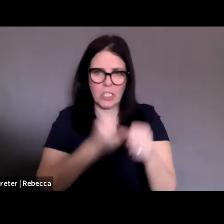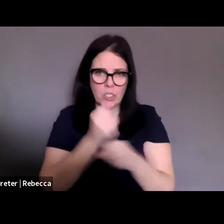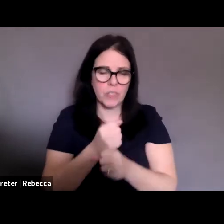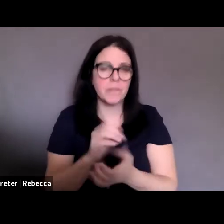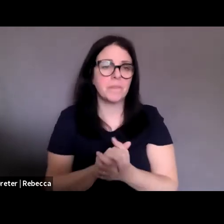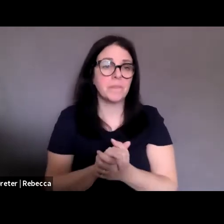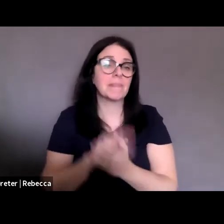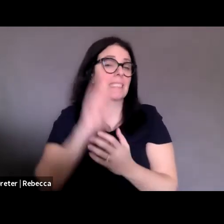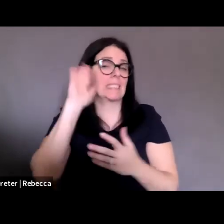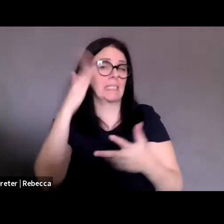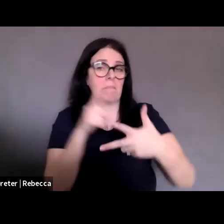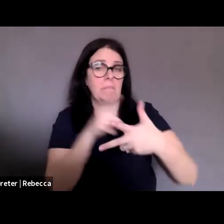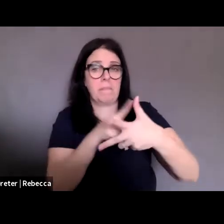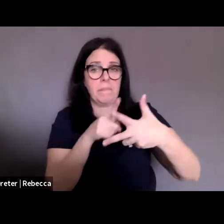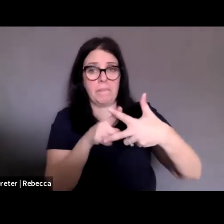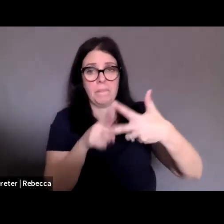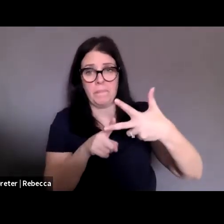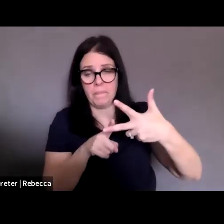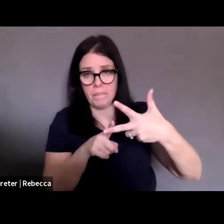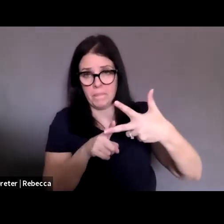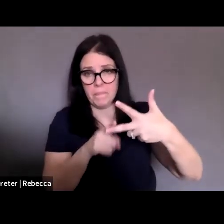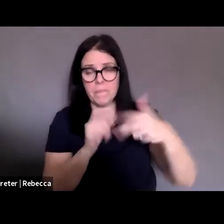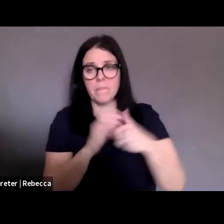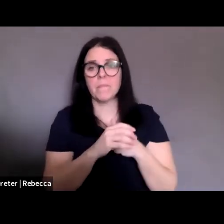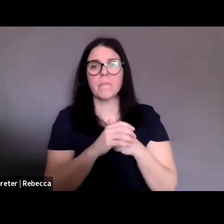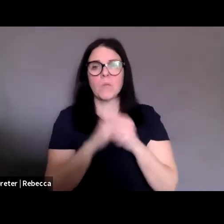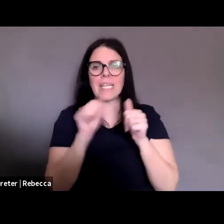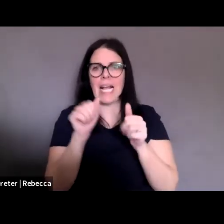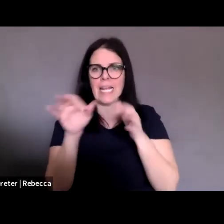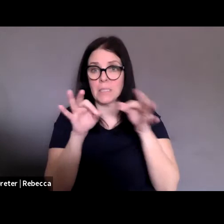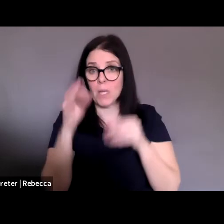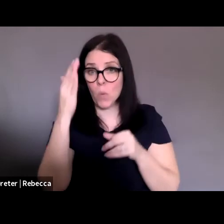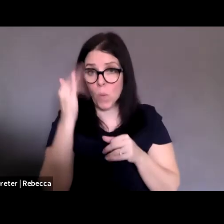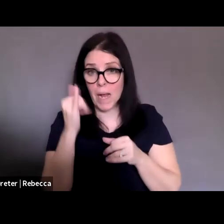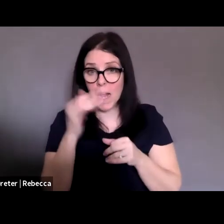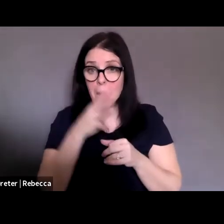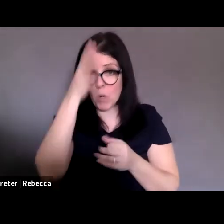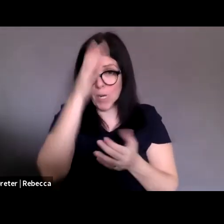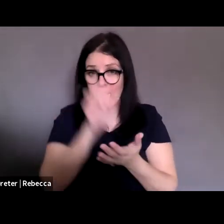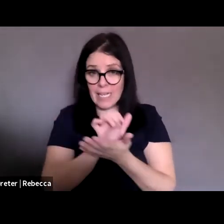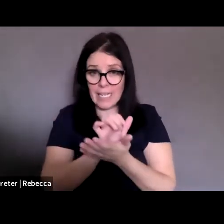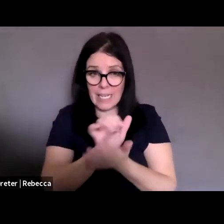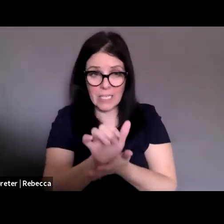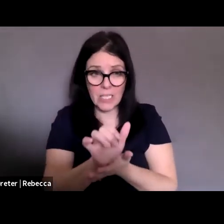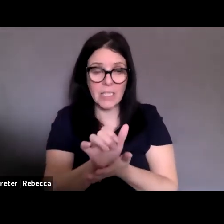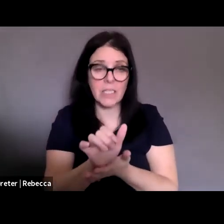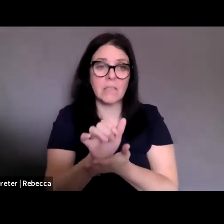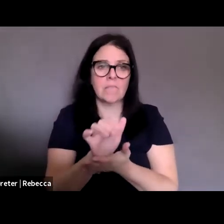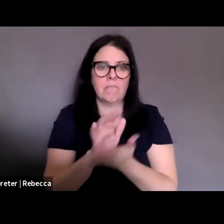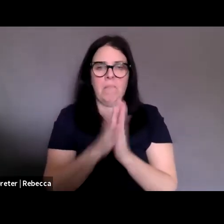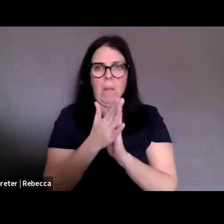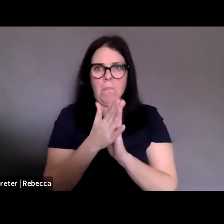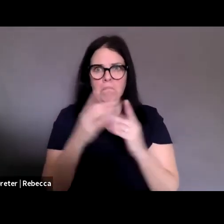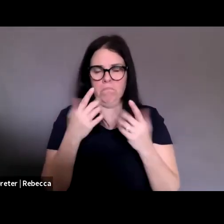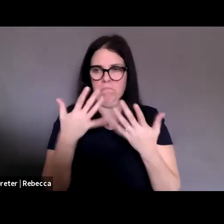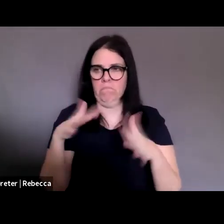main reasons to explain why parental alienation has become so popular. And the first one is that we've